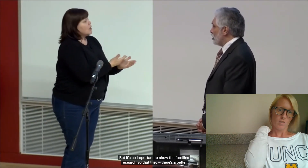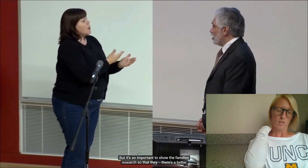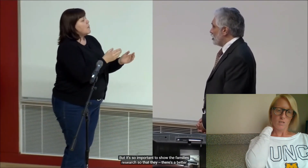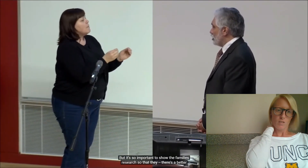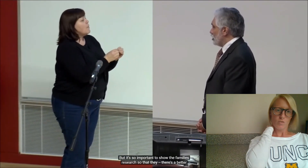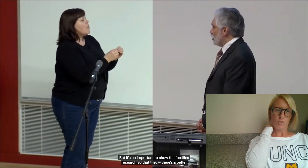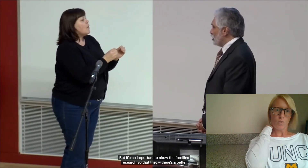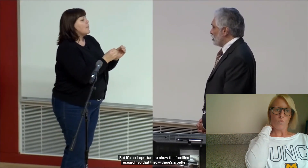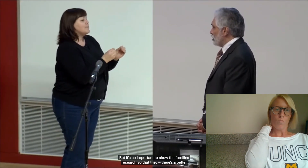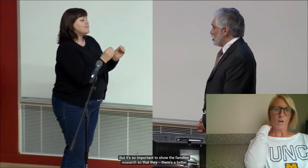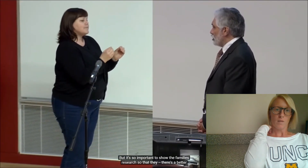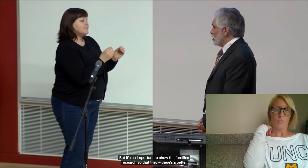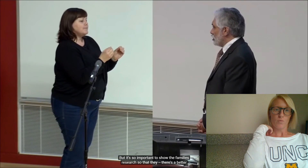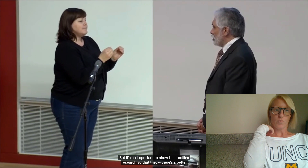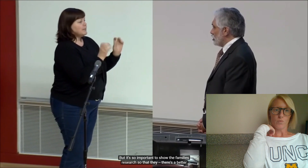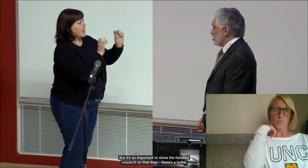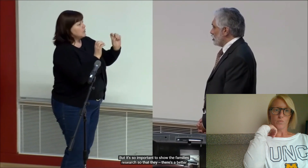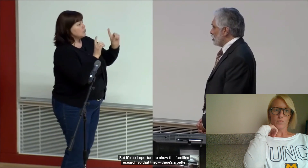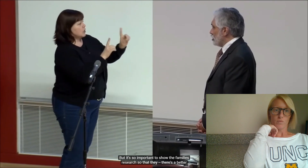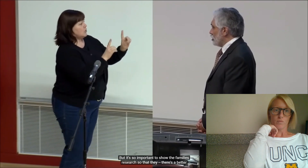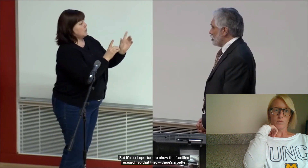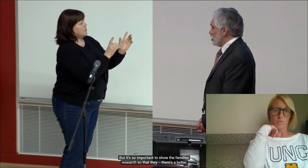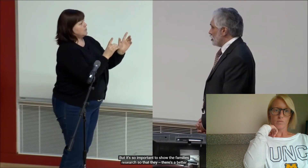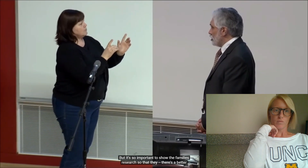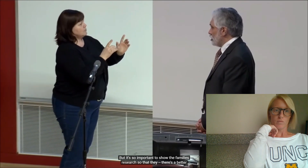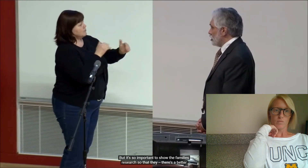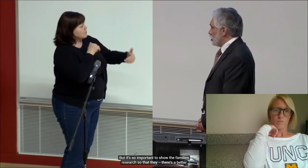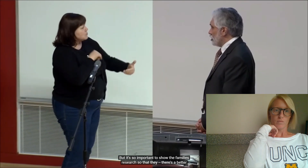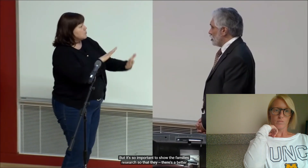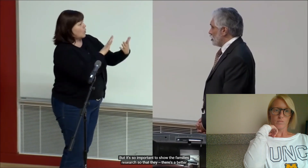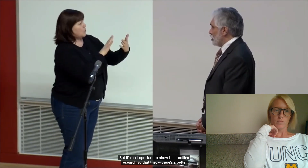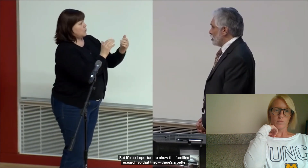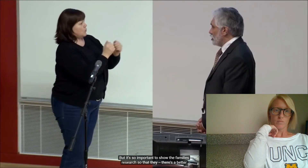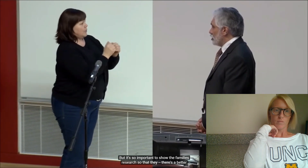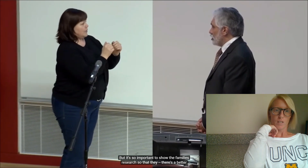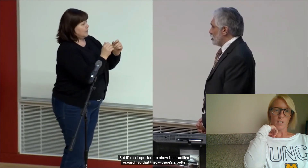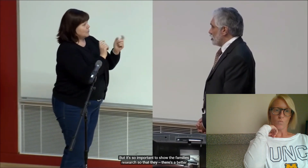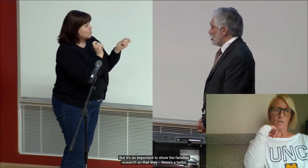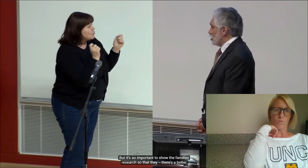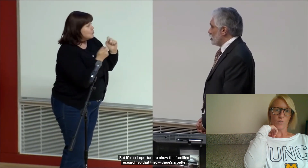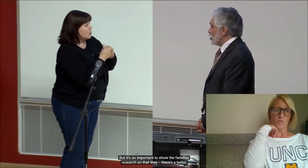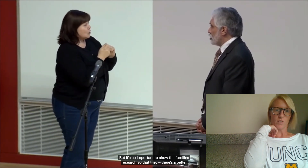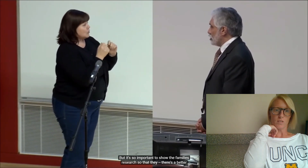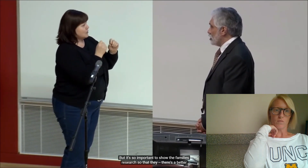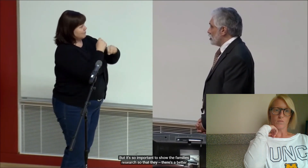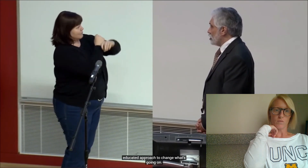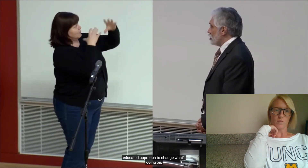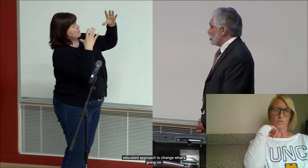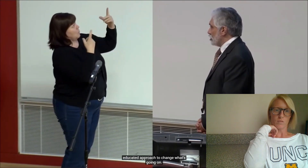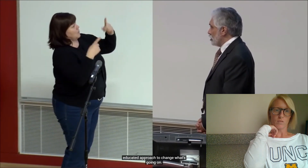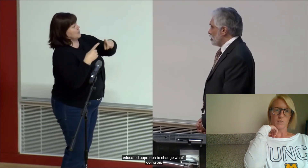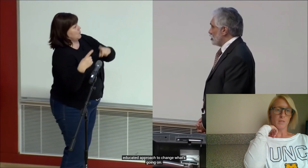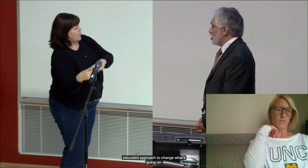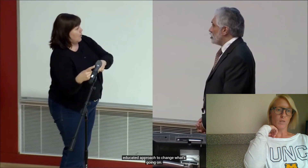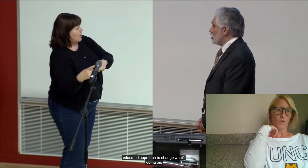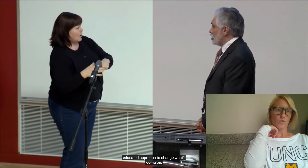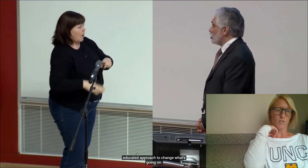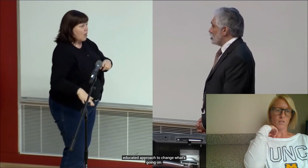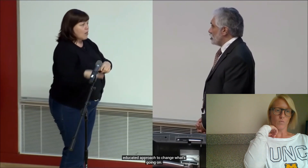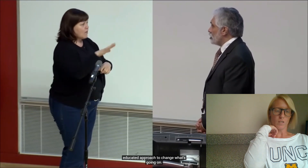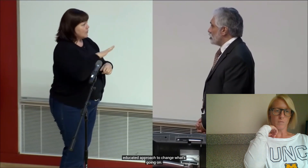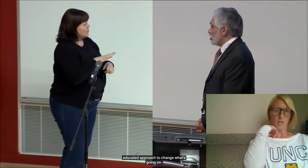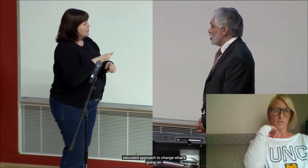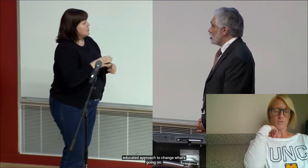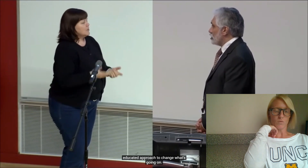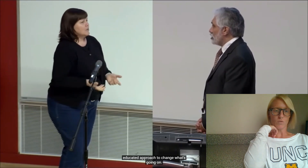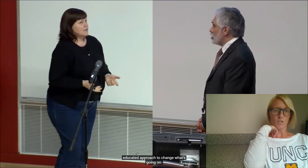to show the families show what research proof so that they, and what there's a better approaches, educated approach to the change